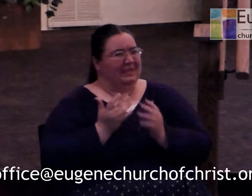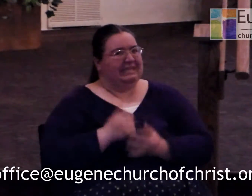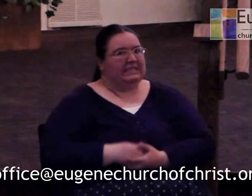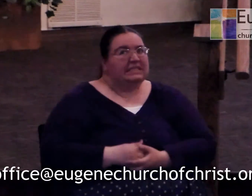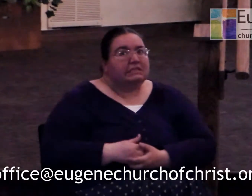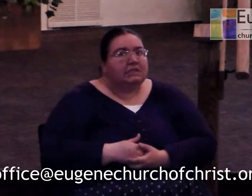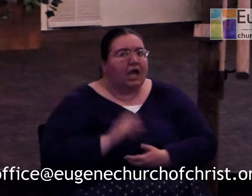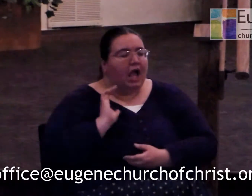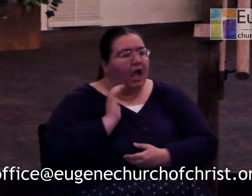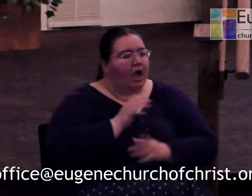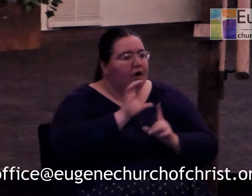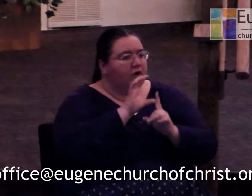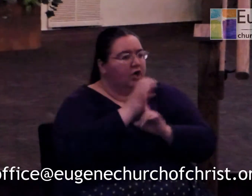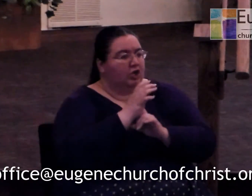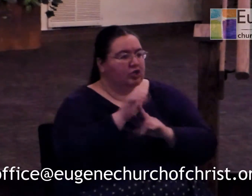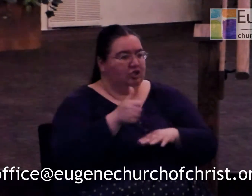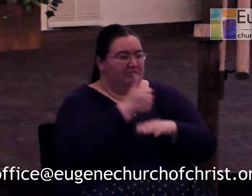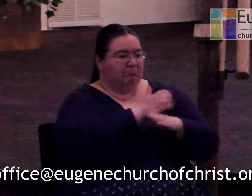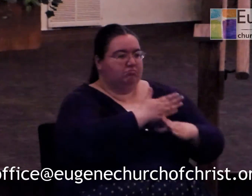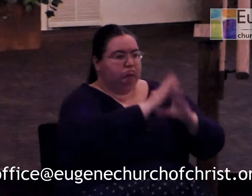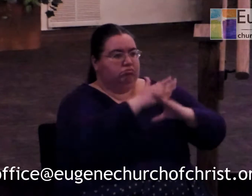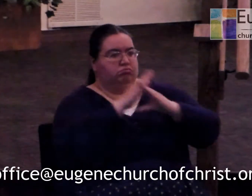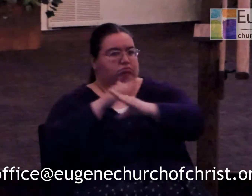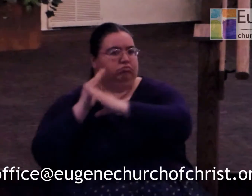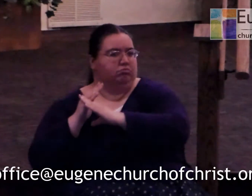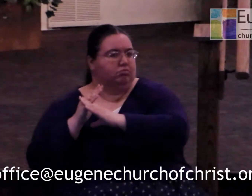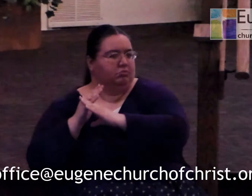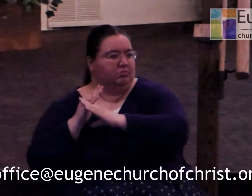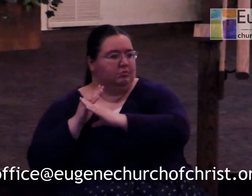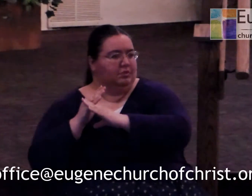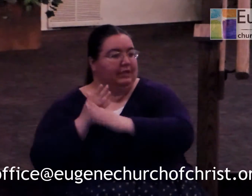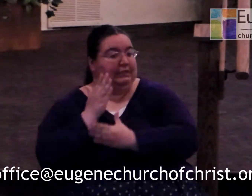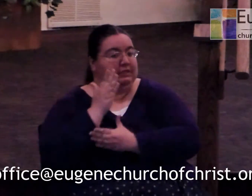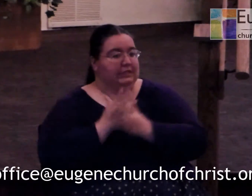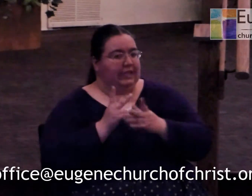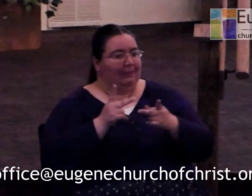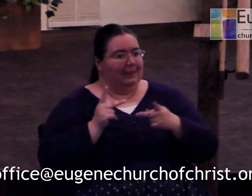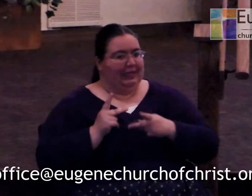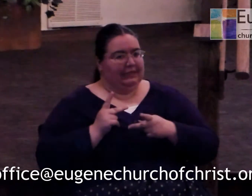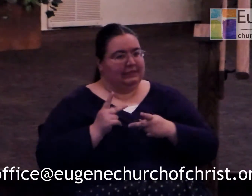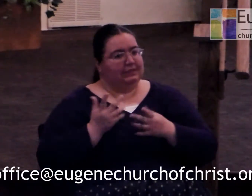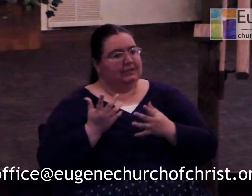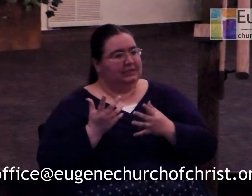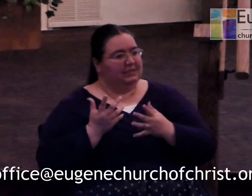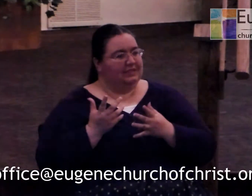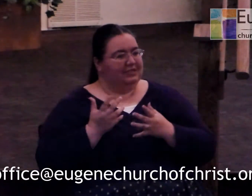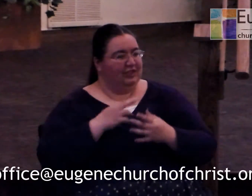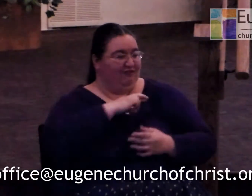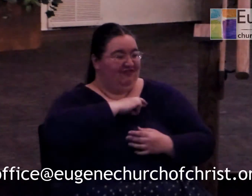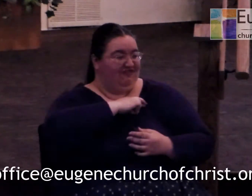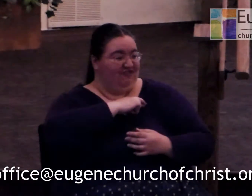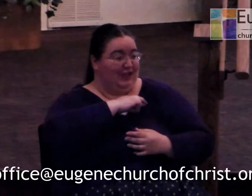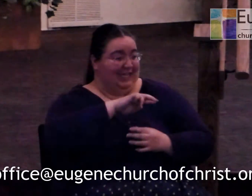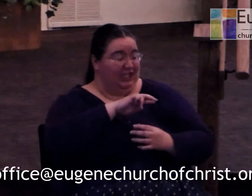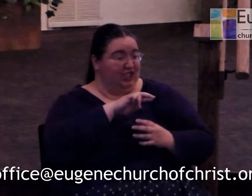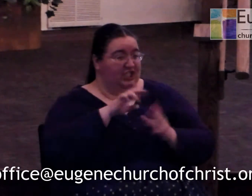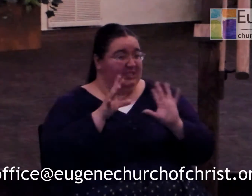this kind of talk is not necessarily welcome. And then our challenge becomes, how do we bring the gospel to